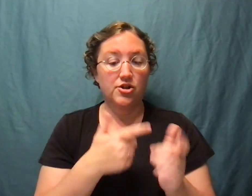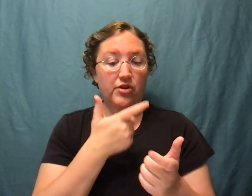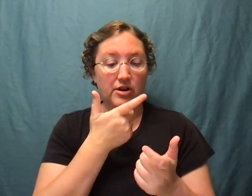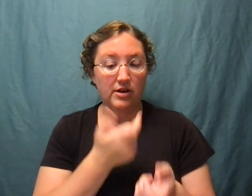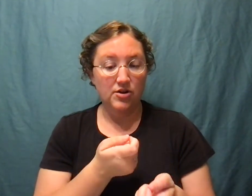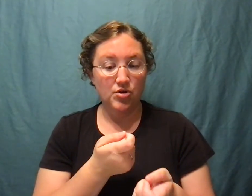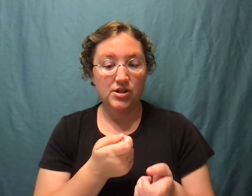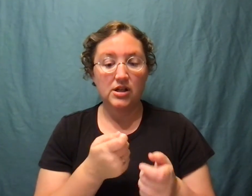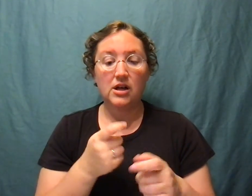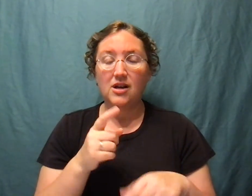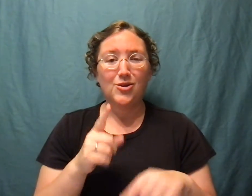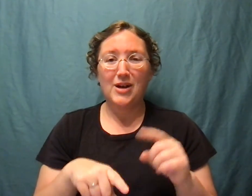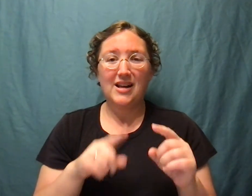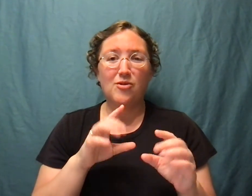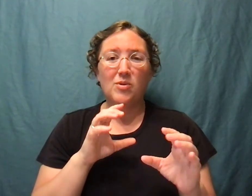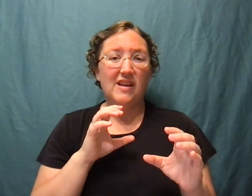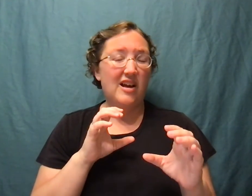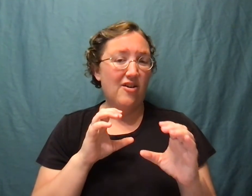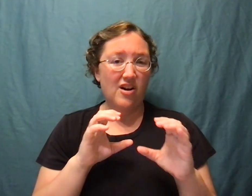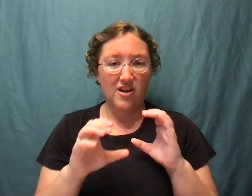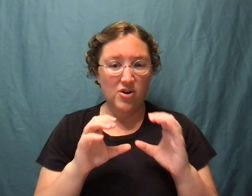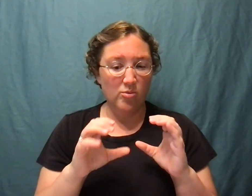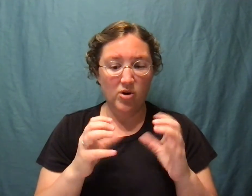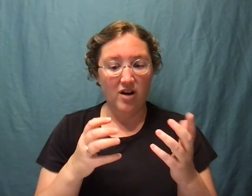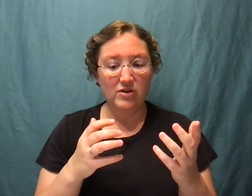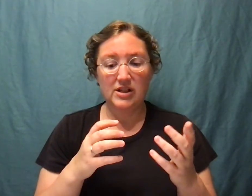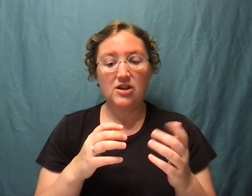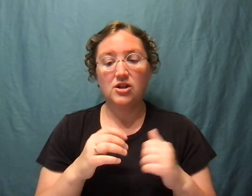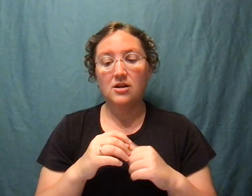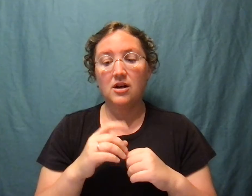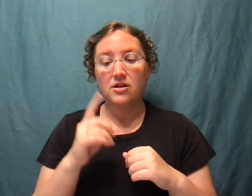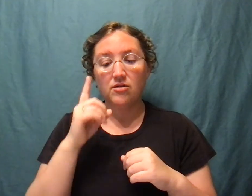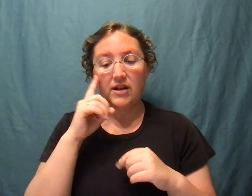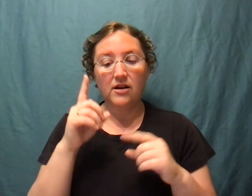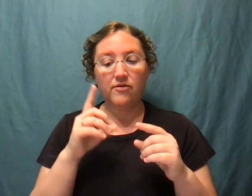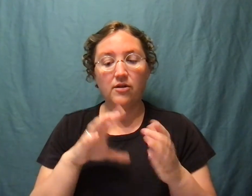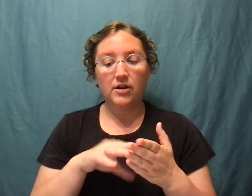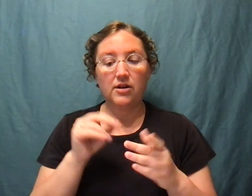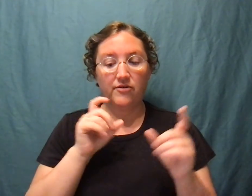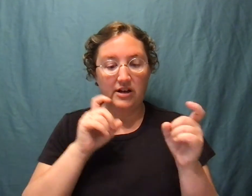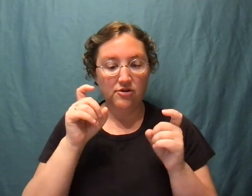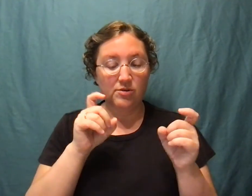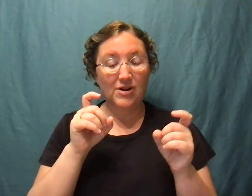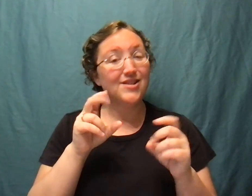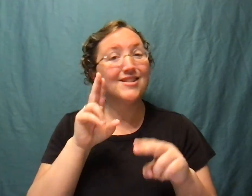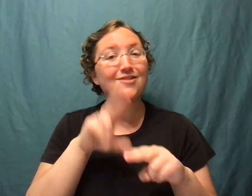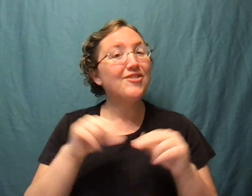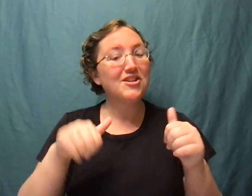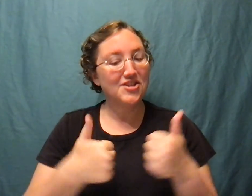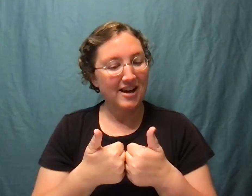that you're interested, you can't even really carry on a normal conversation. So think of learning your facial expressions as a fun